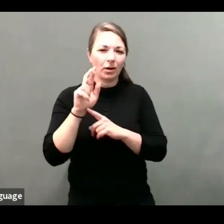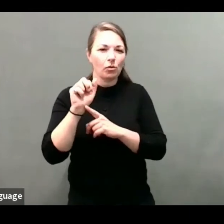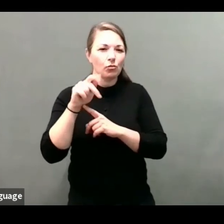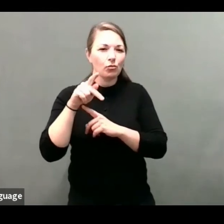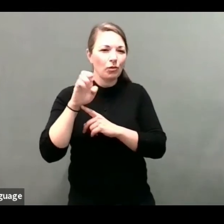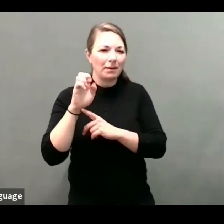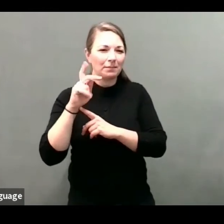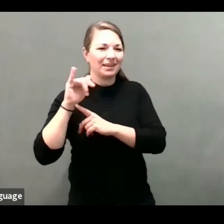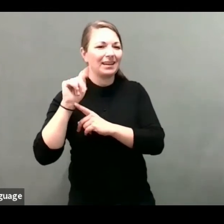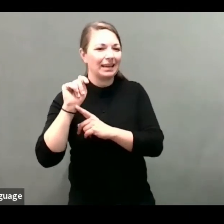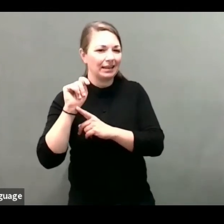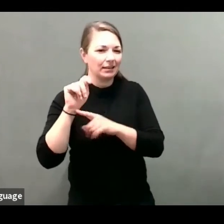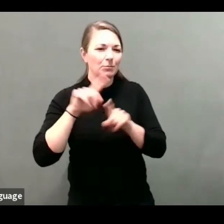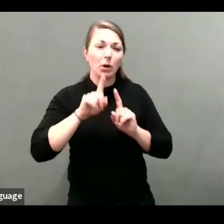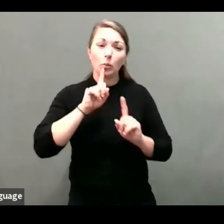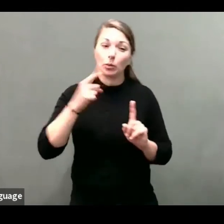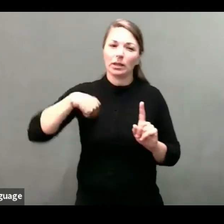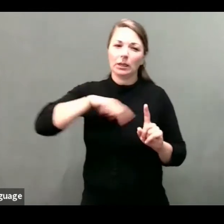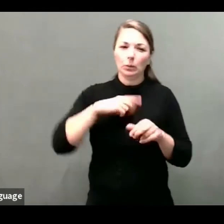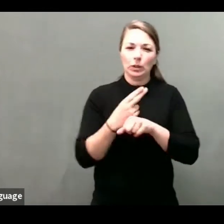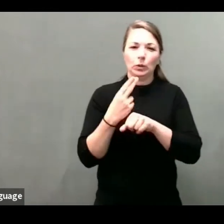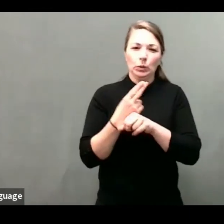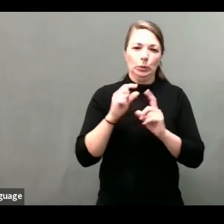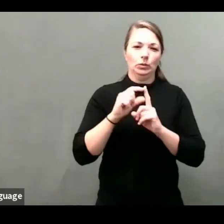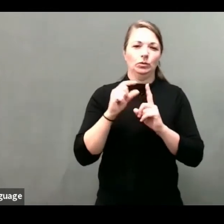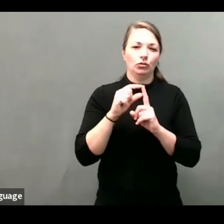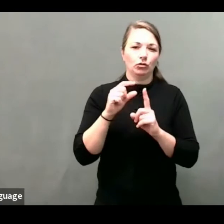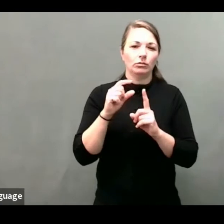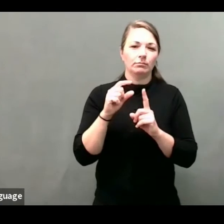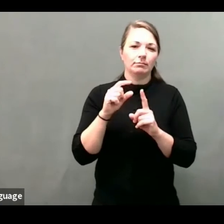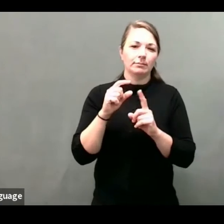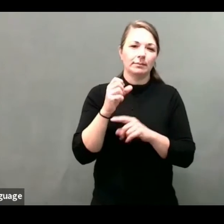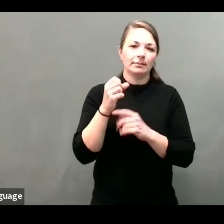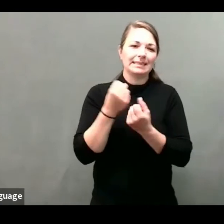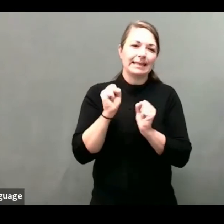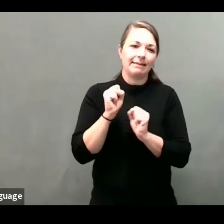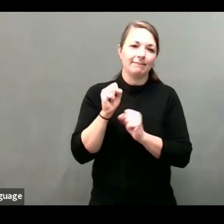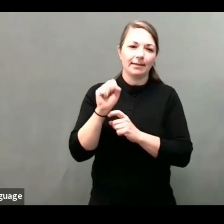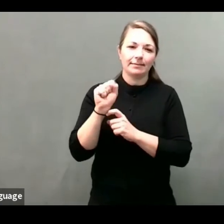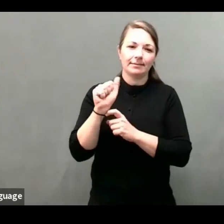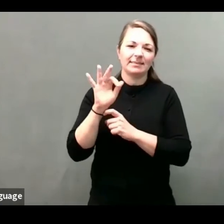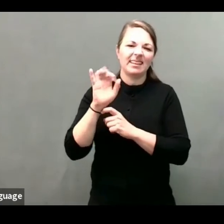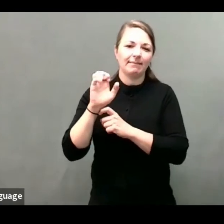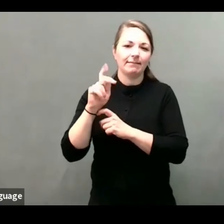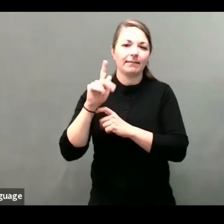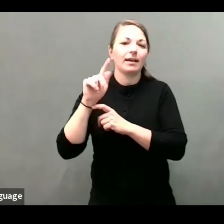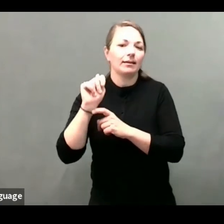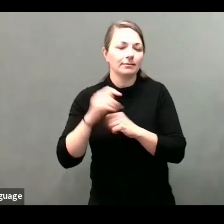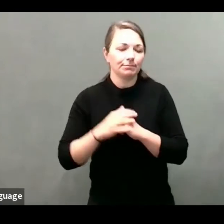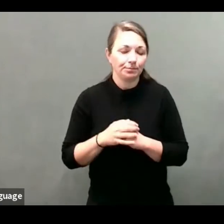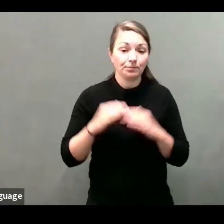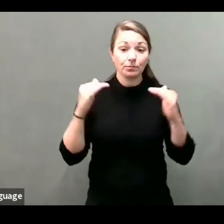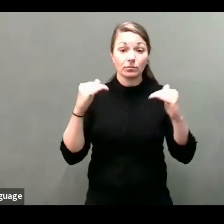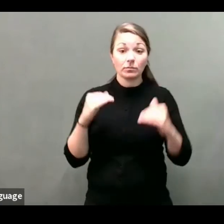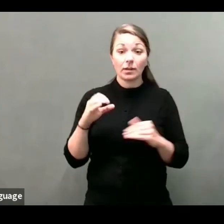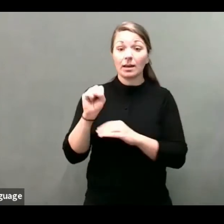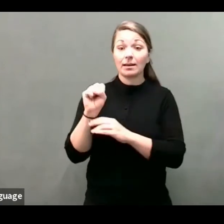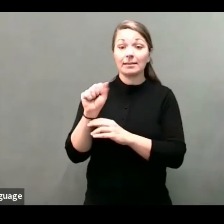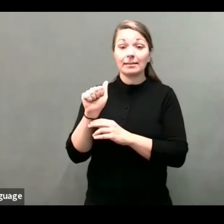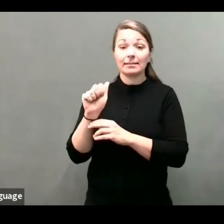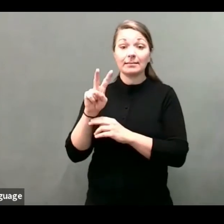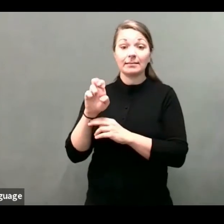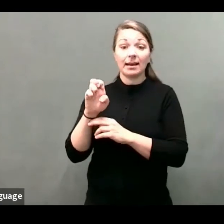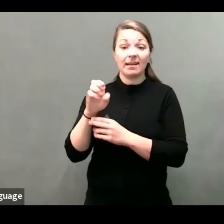kit is what that's referring to. And then the SAVE Fund is the Sexual Assault Victims Emergency Medical Response Fund, which